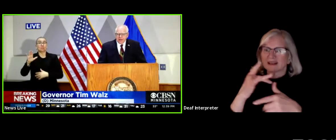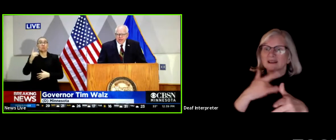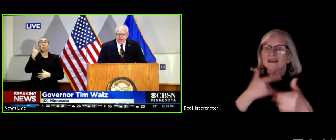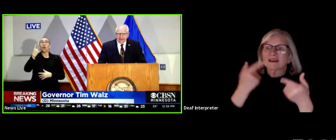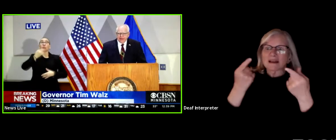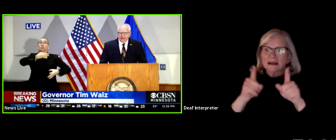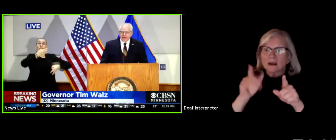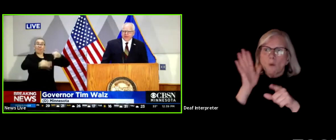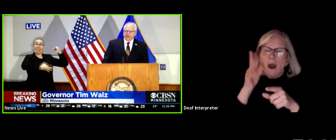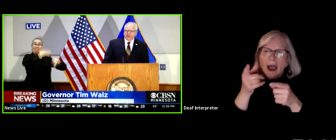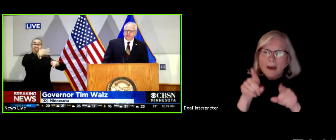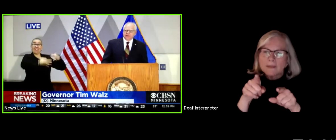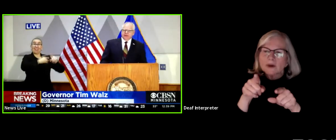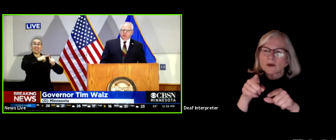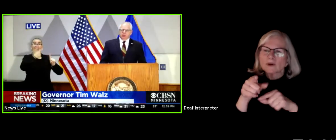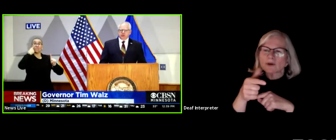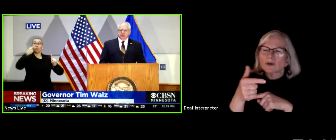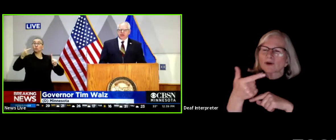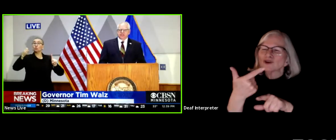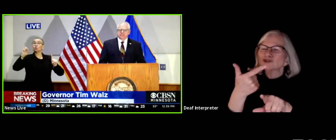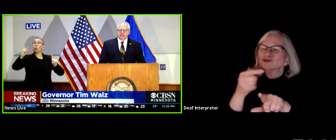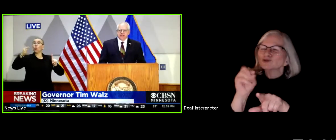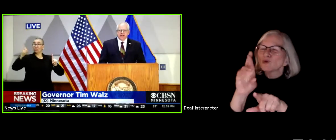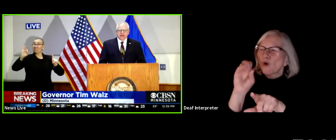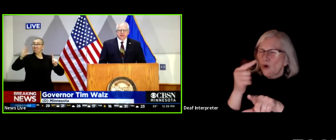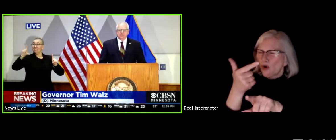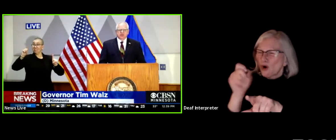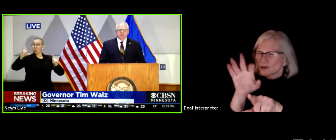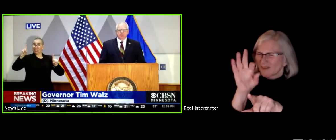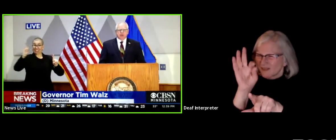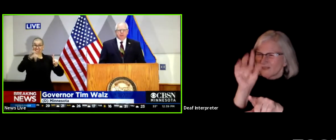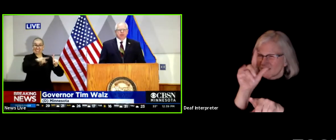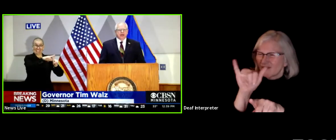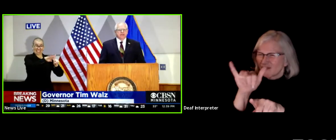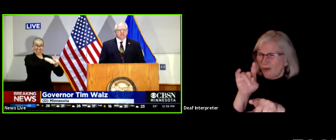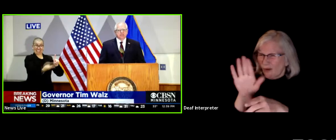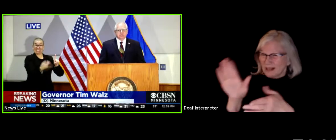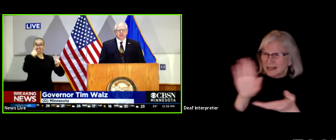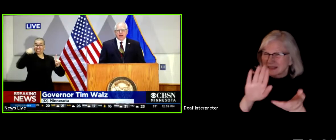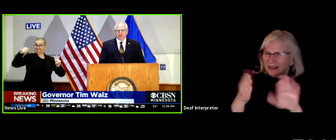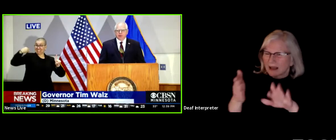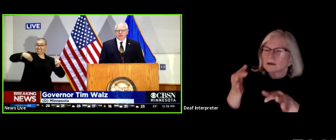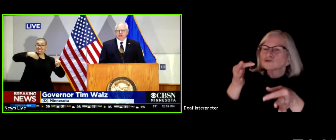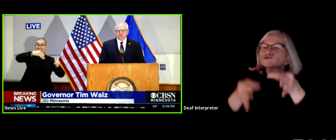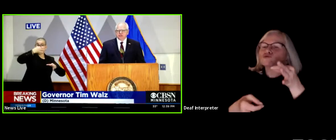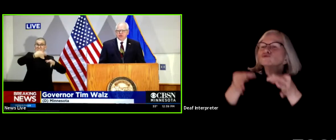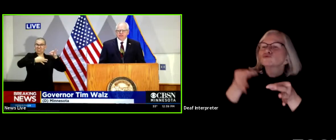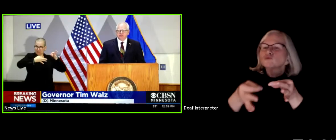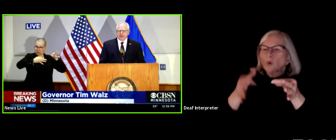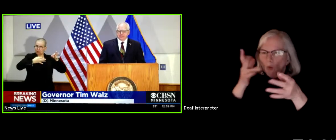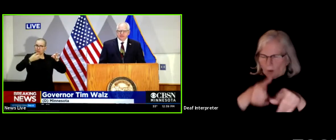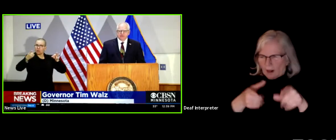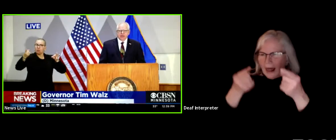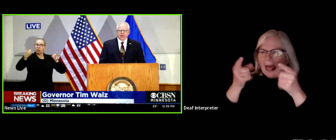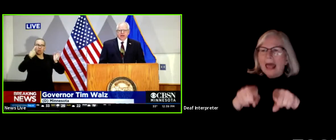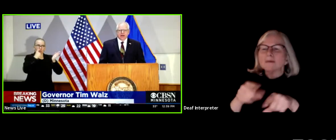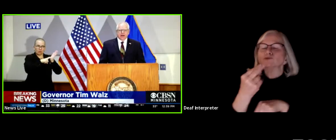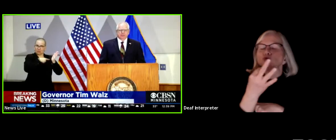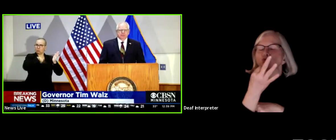death. And I think we're starting to see these are complex operations. They're